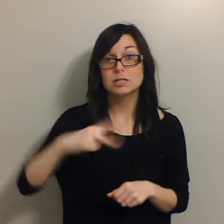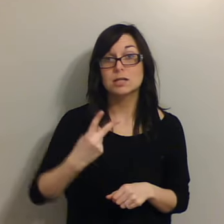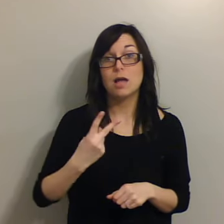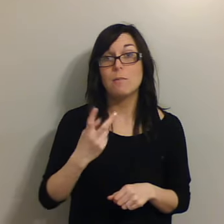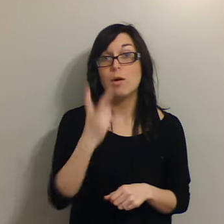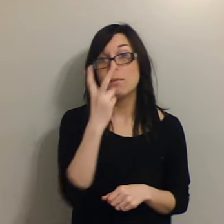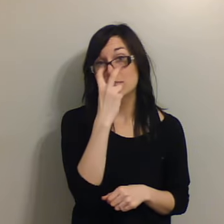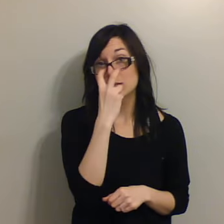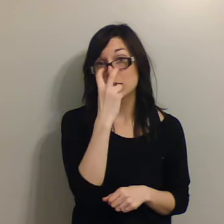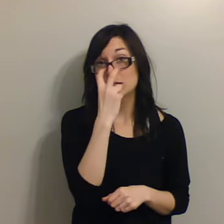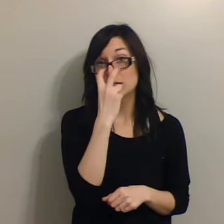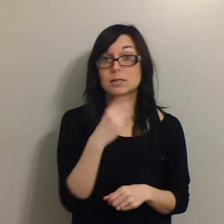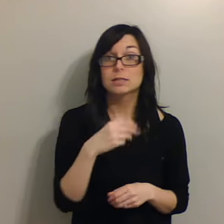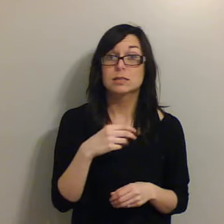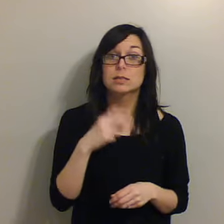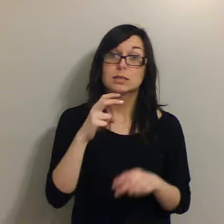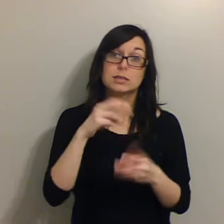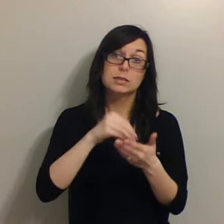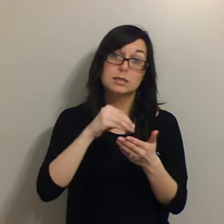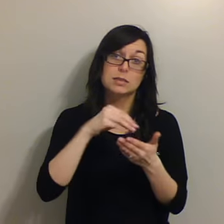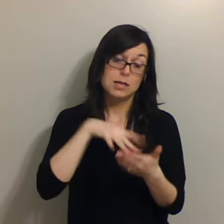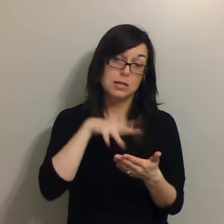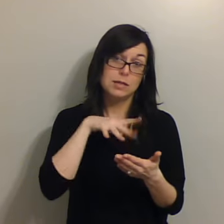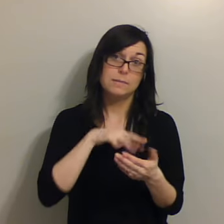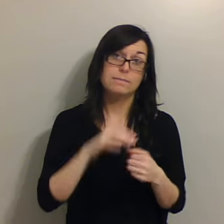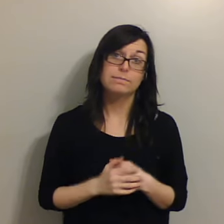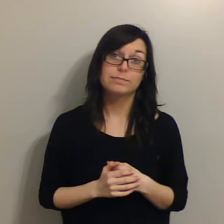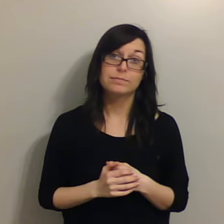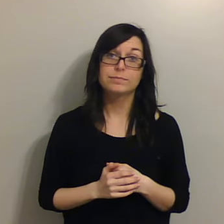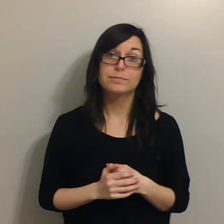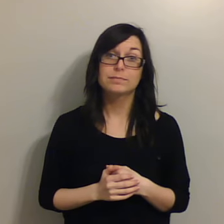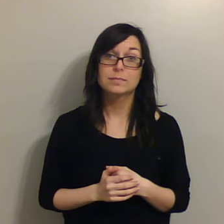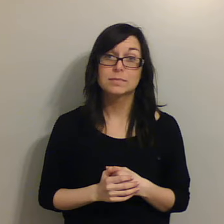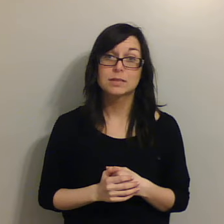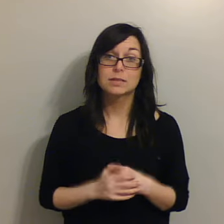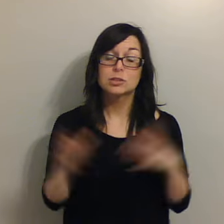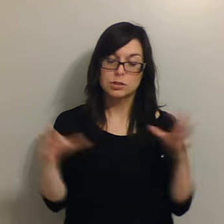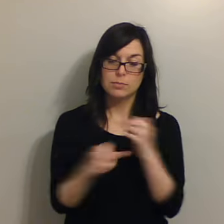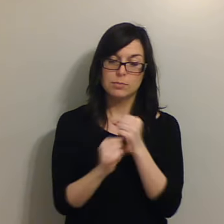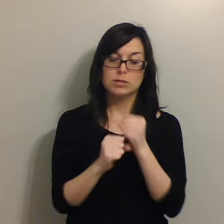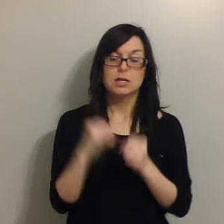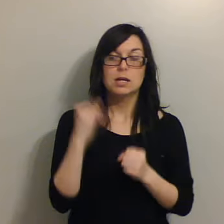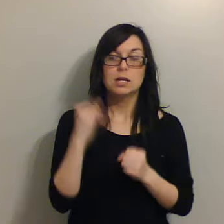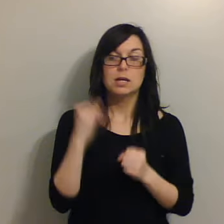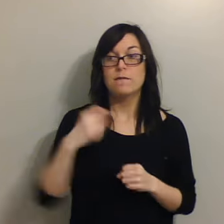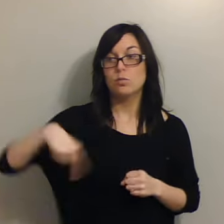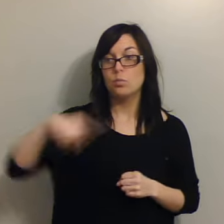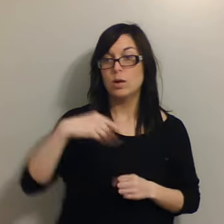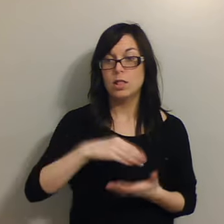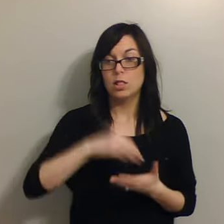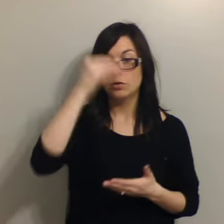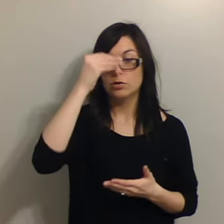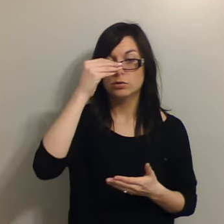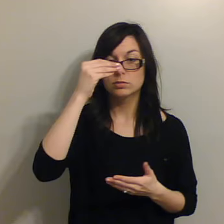In summary, if we learn to live with fear as an ally, which navigates our path in the direction of